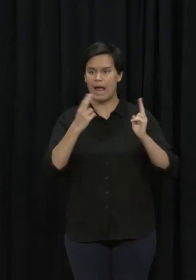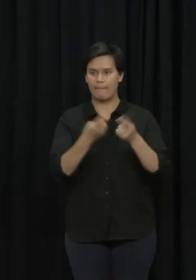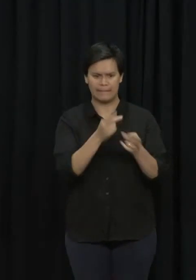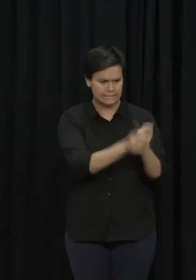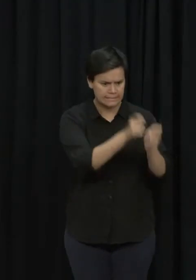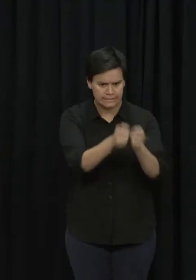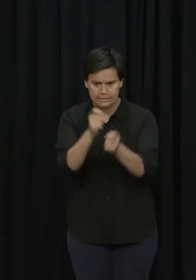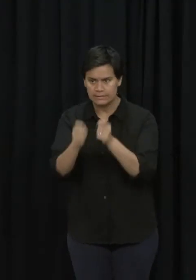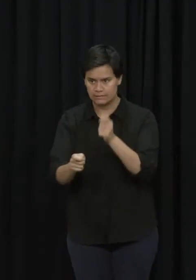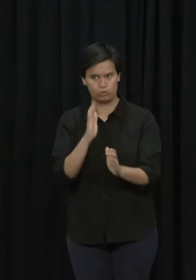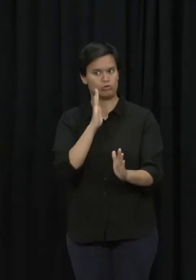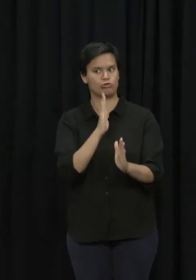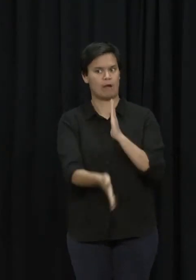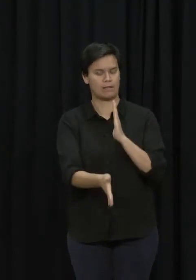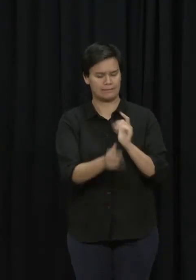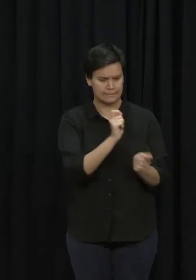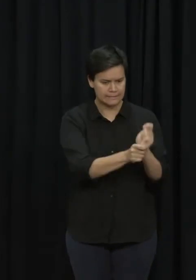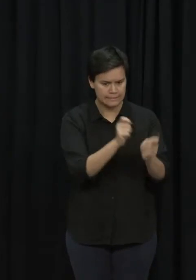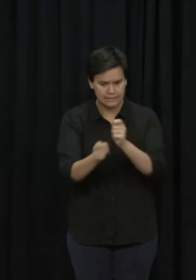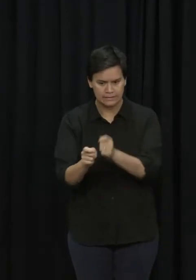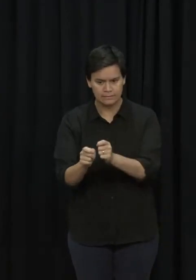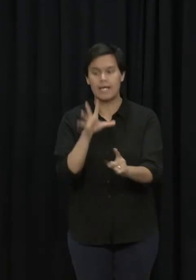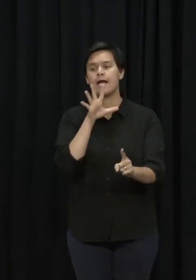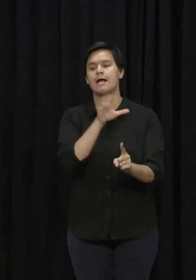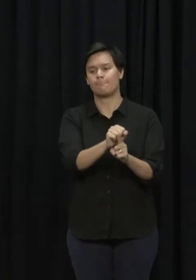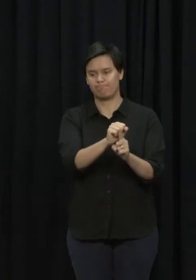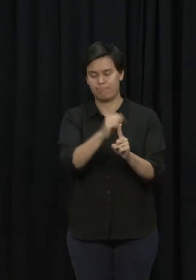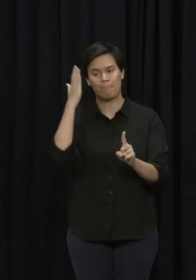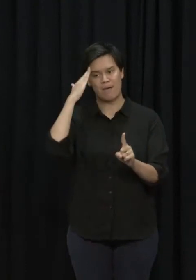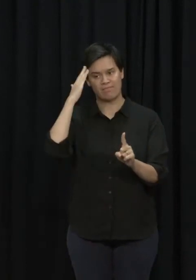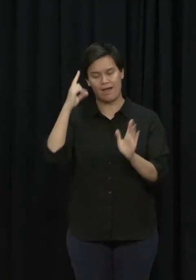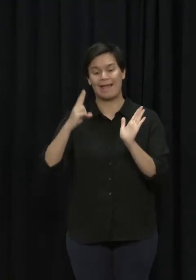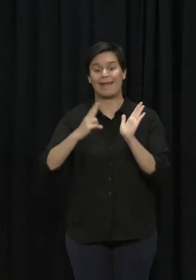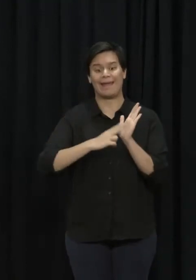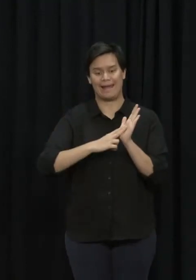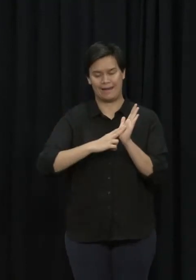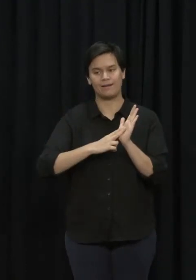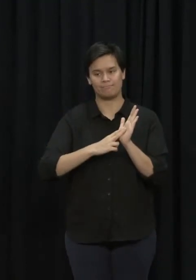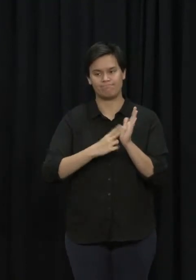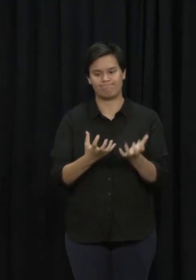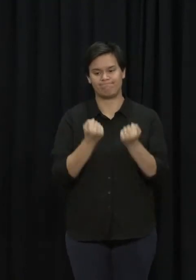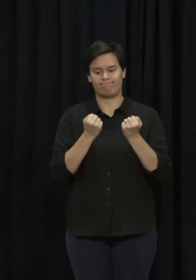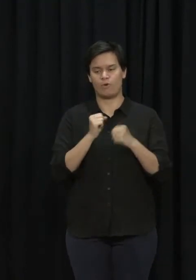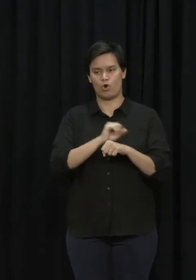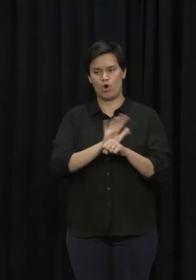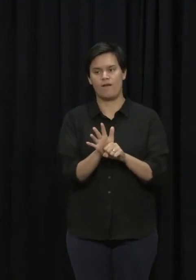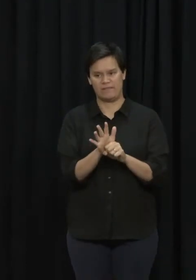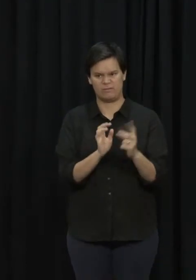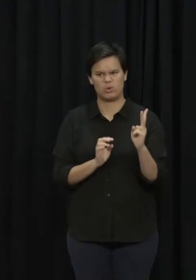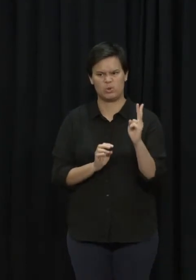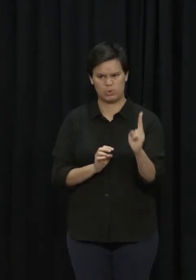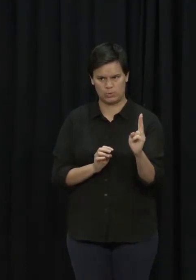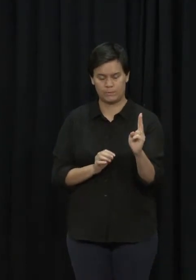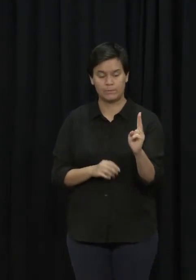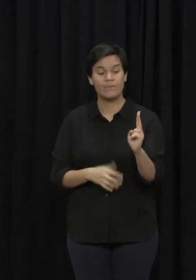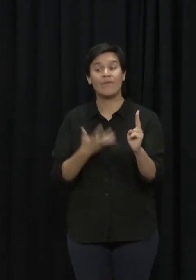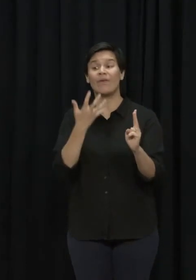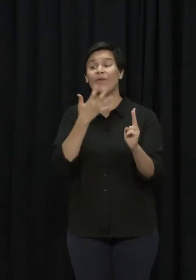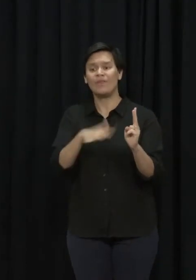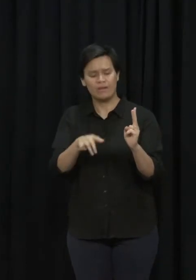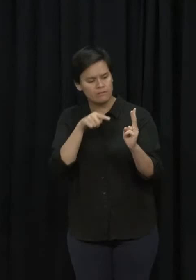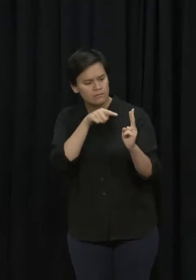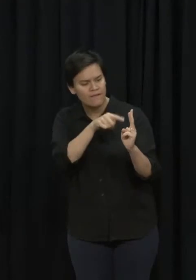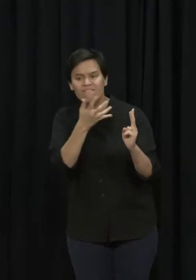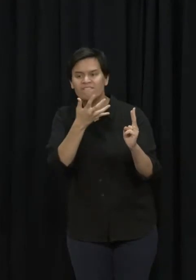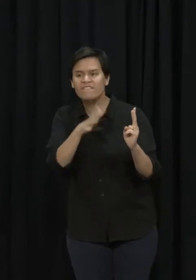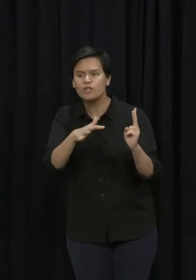identified that the mother was also infected. We then go in and contact trace. You will have